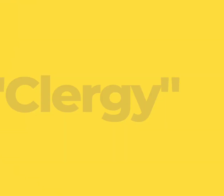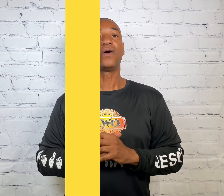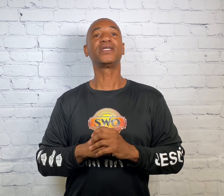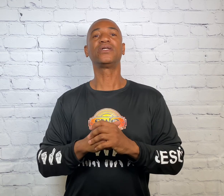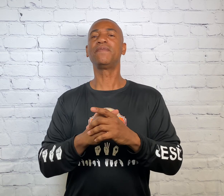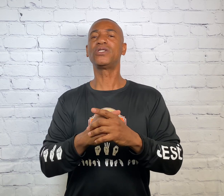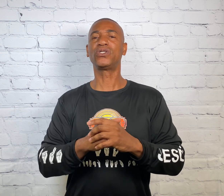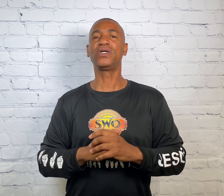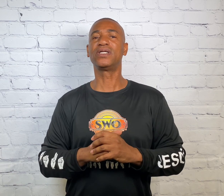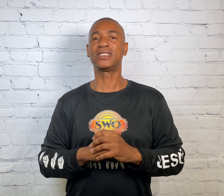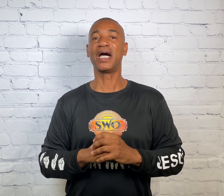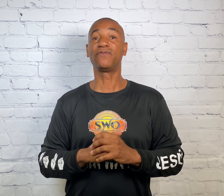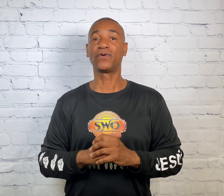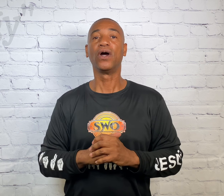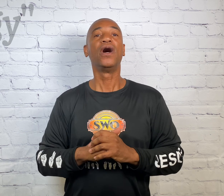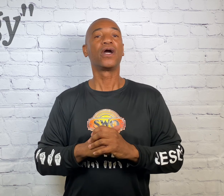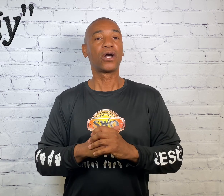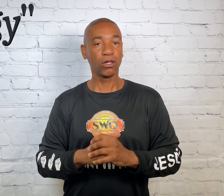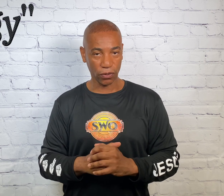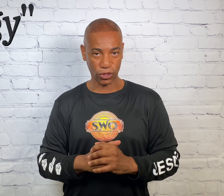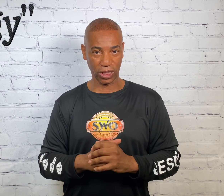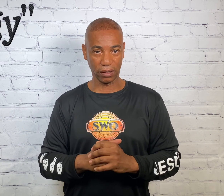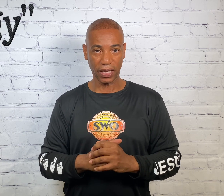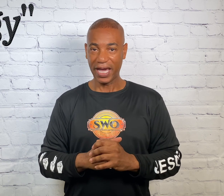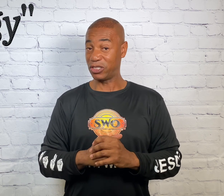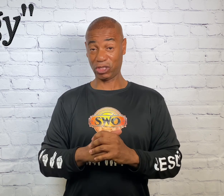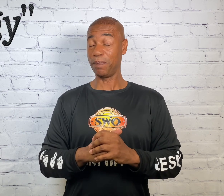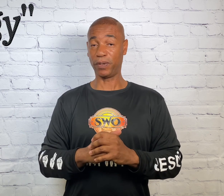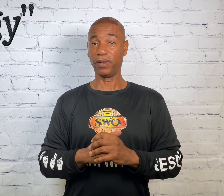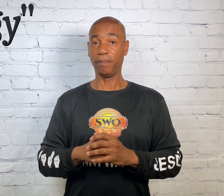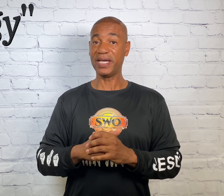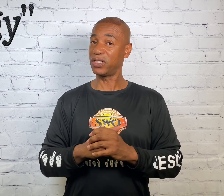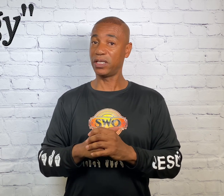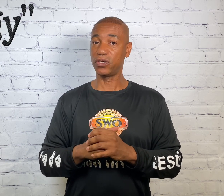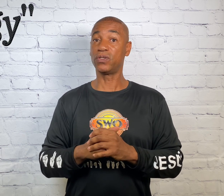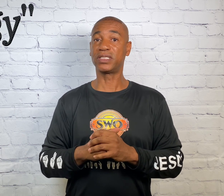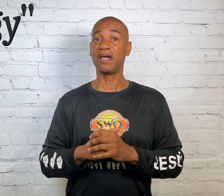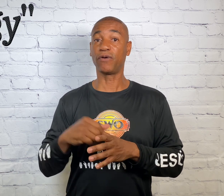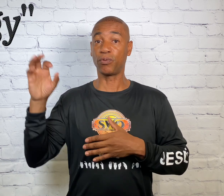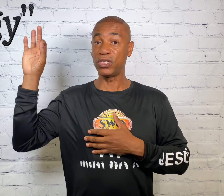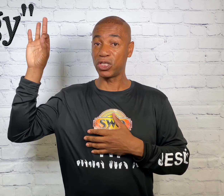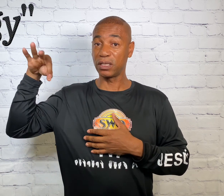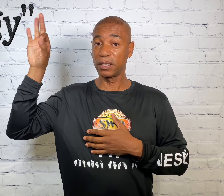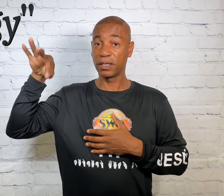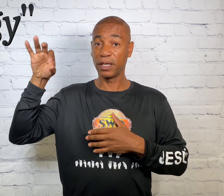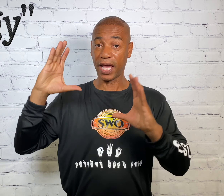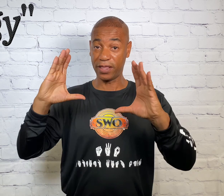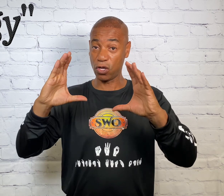Okay, so let me show you the sign for clergy. It's simple. Basically, you do the sign for preaching and then